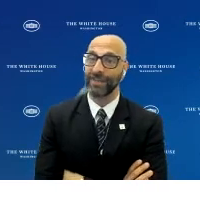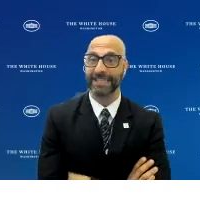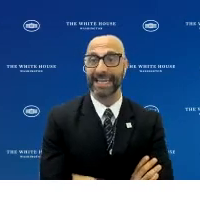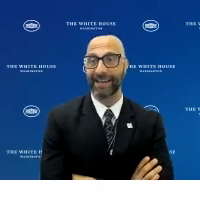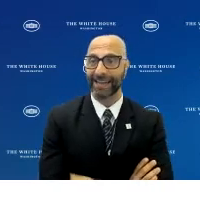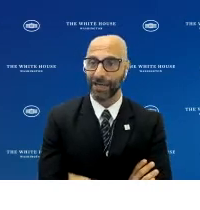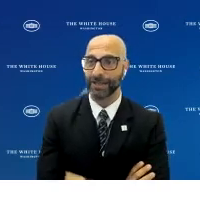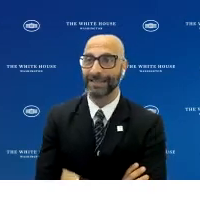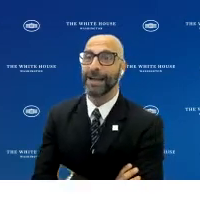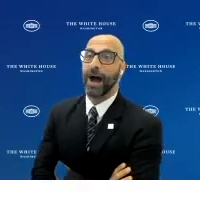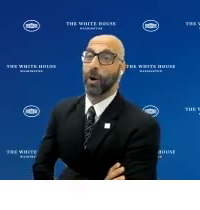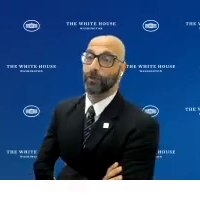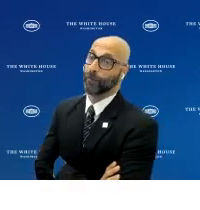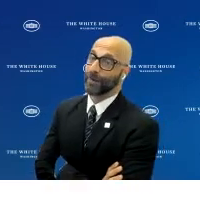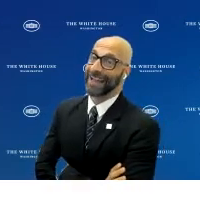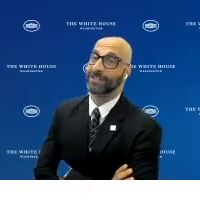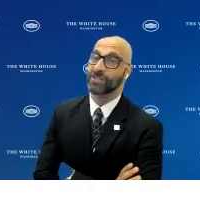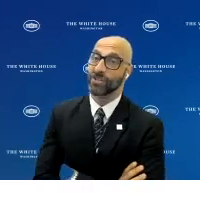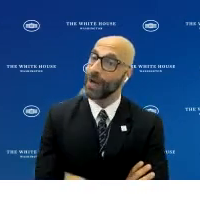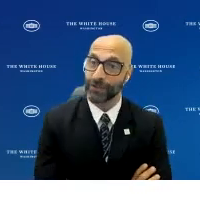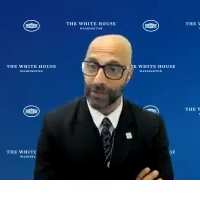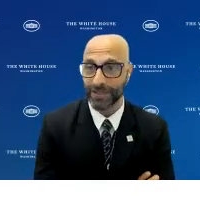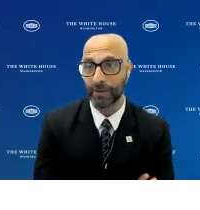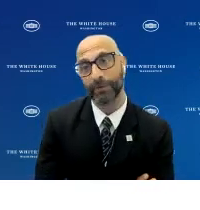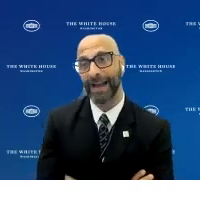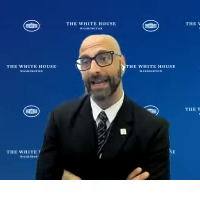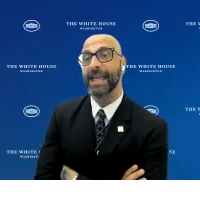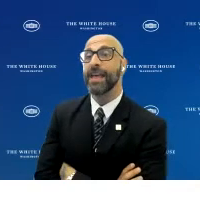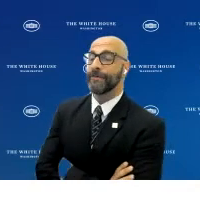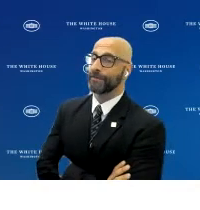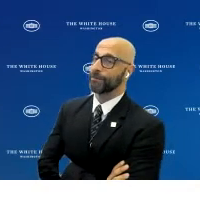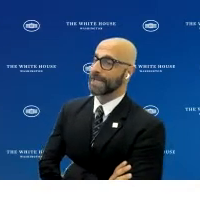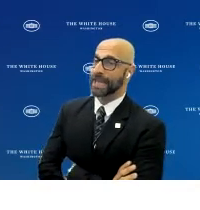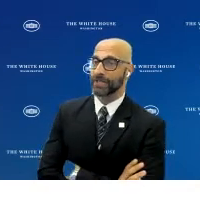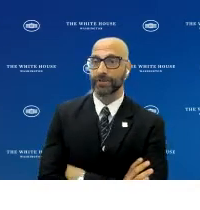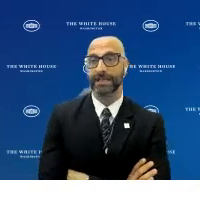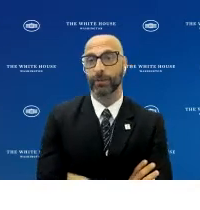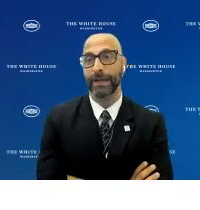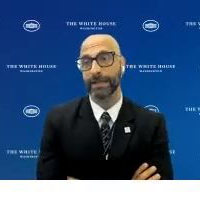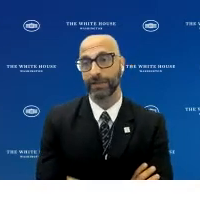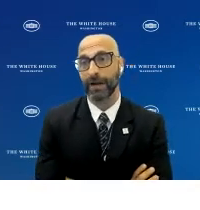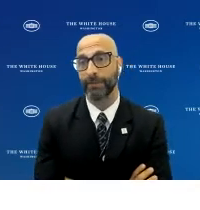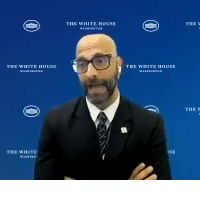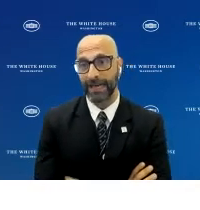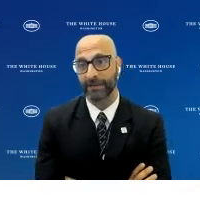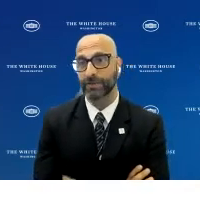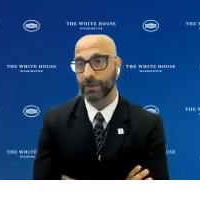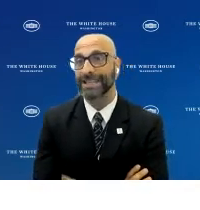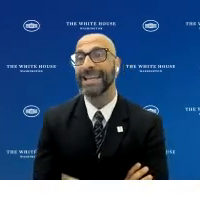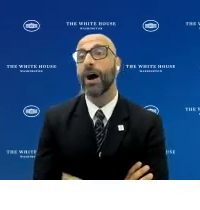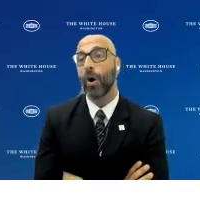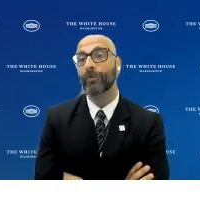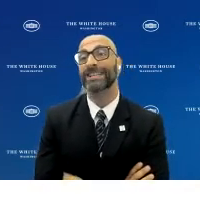5,500 dose vaccine allocation. Over 4,200 doses were provided. 50% of the doses went to